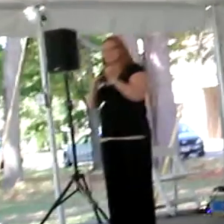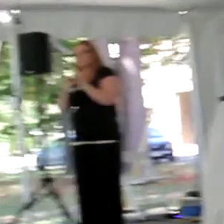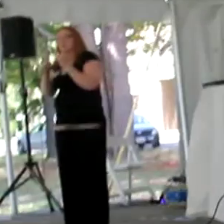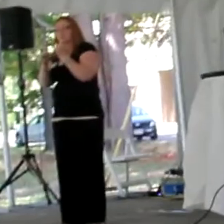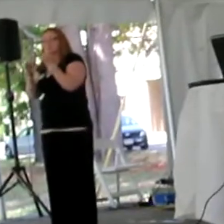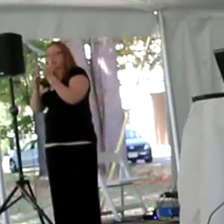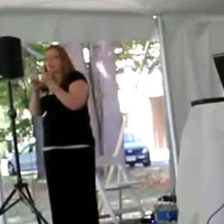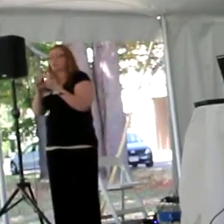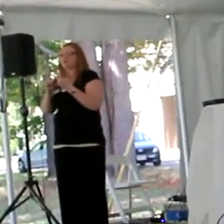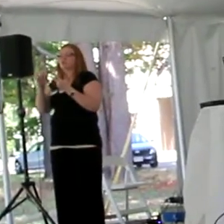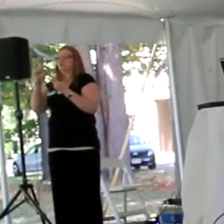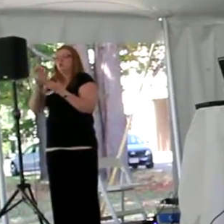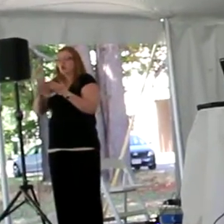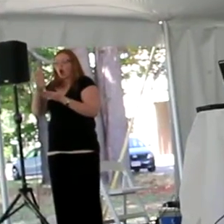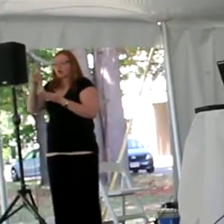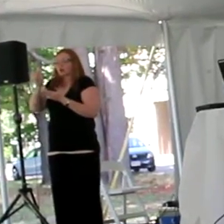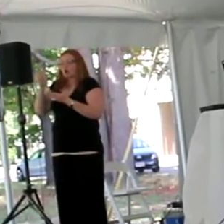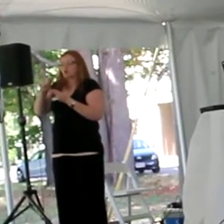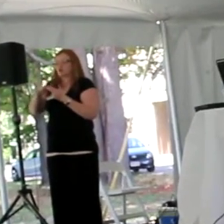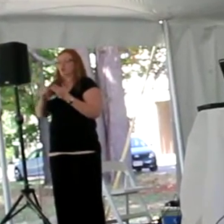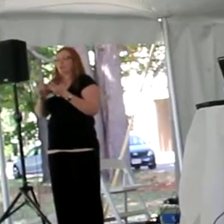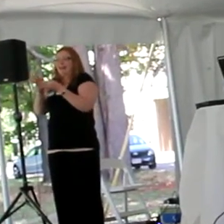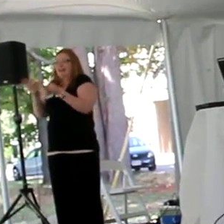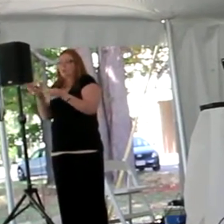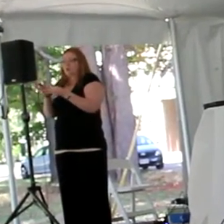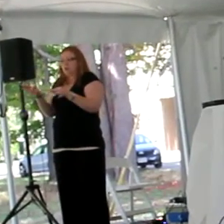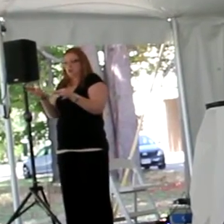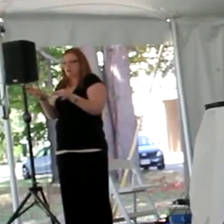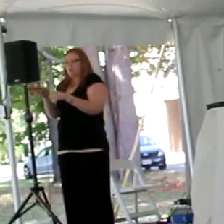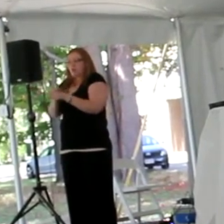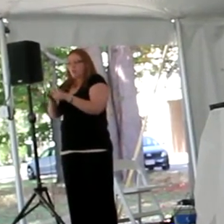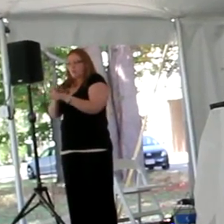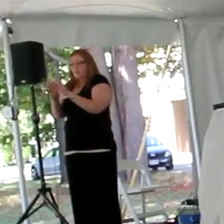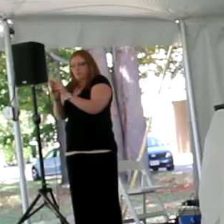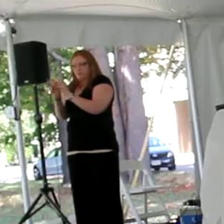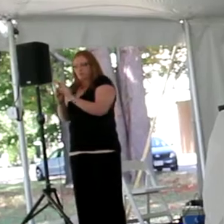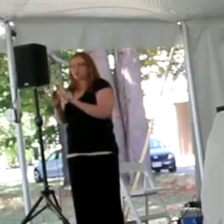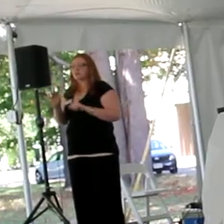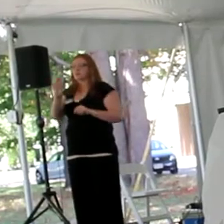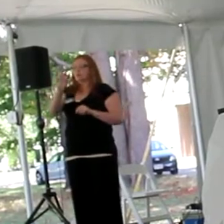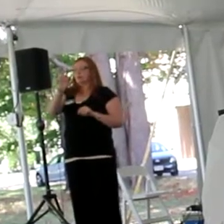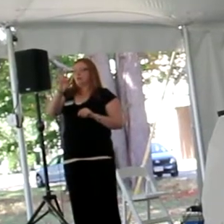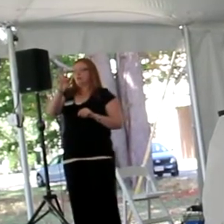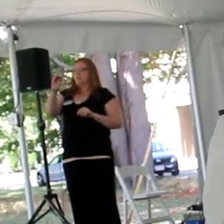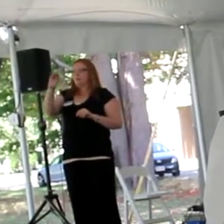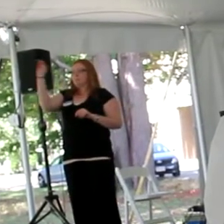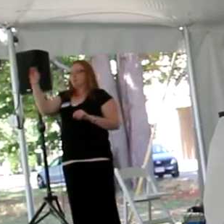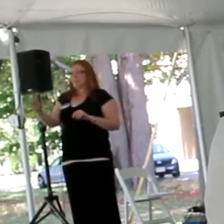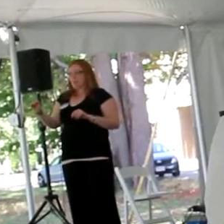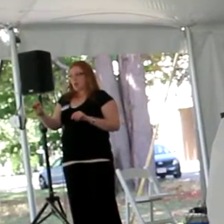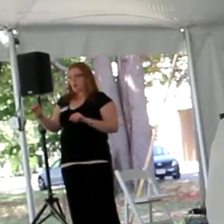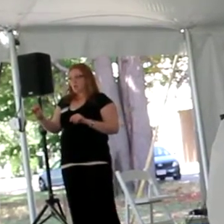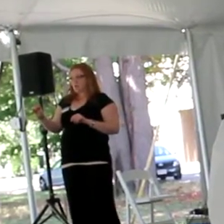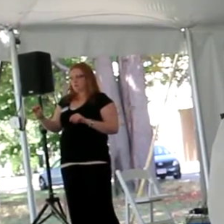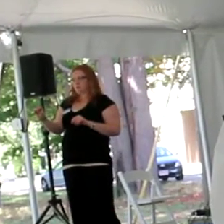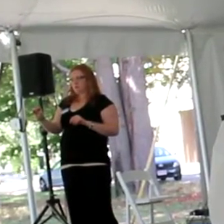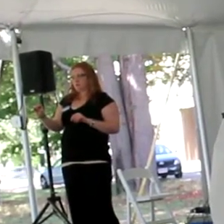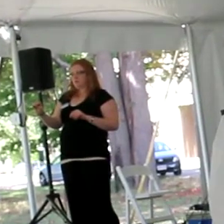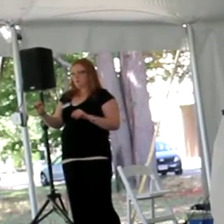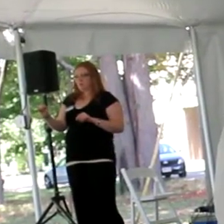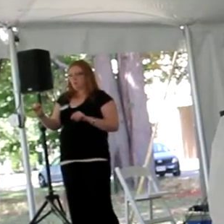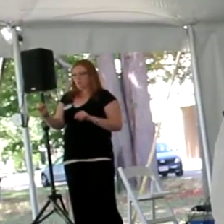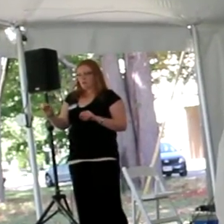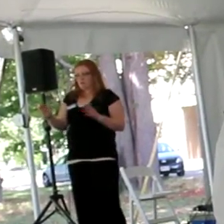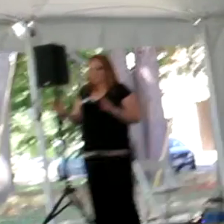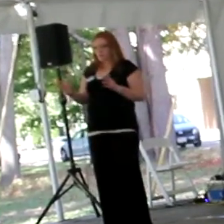college scholarships, captioning at their local meetings. And 40% of every dollar that you raise in